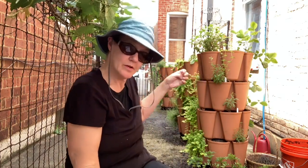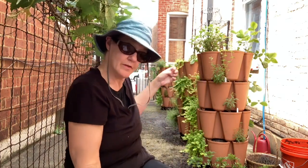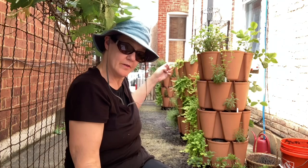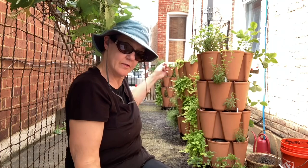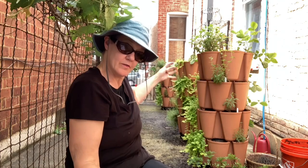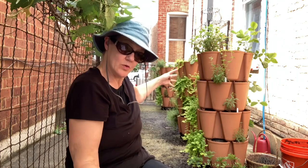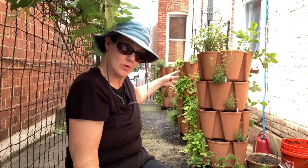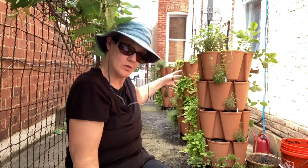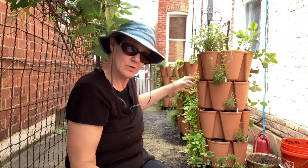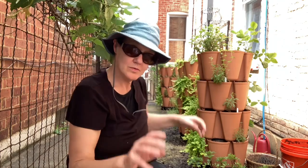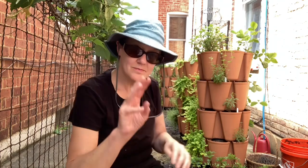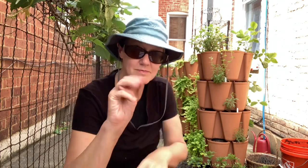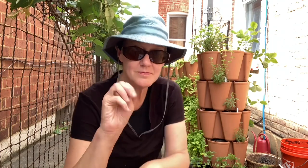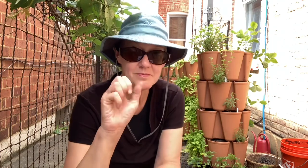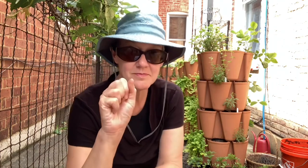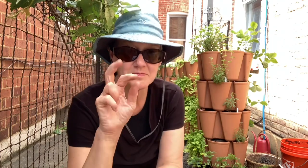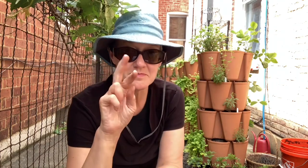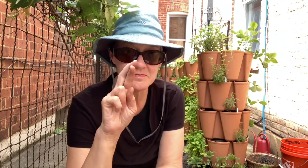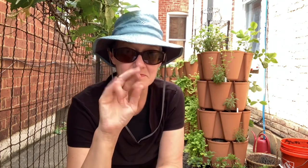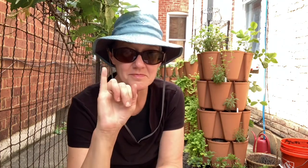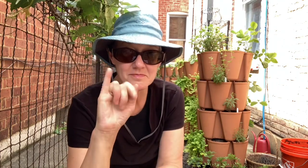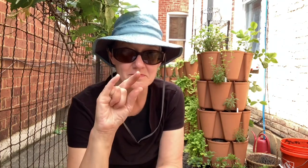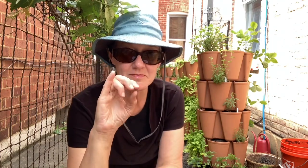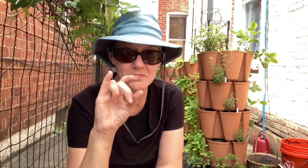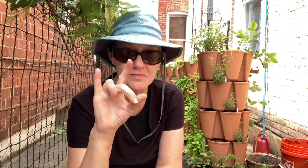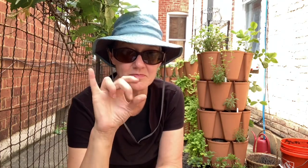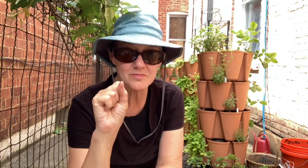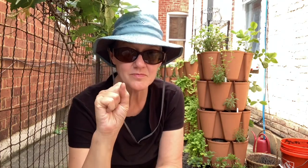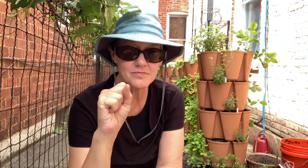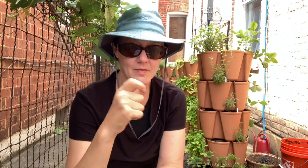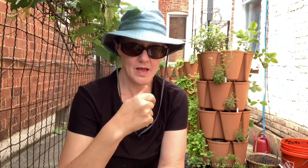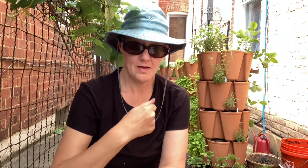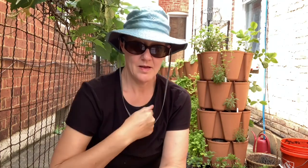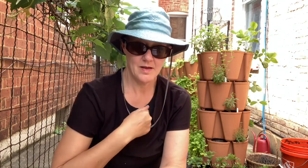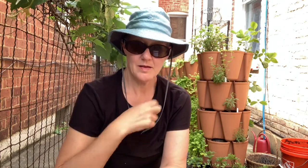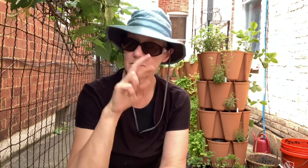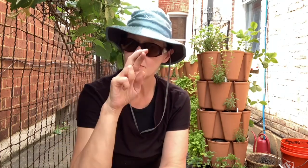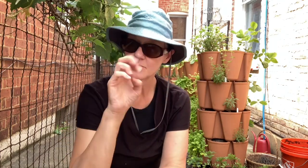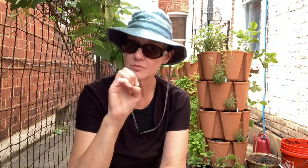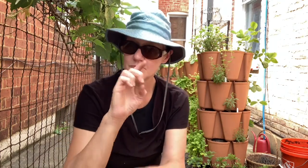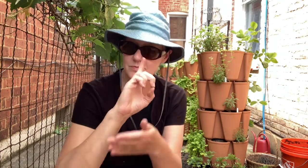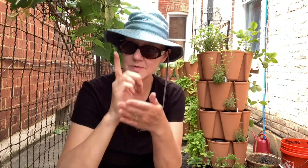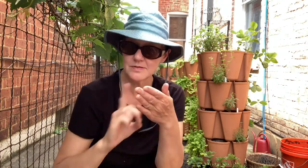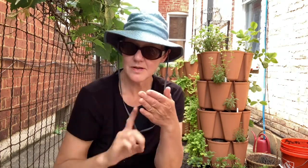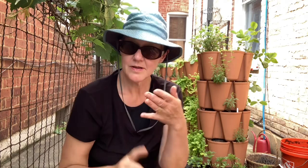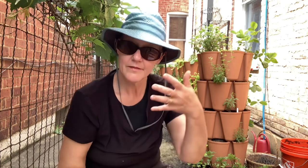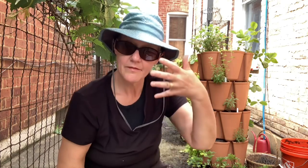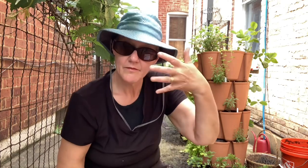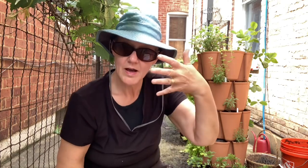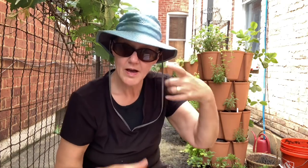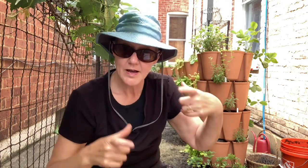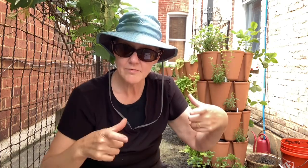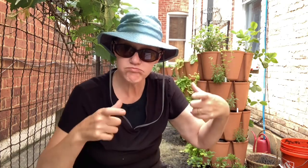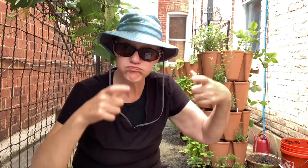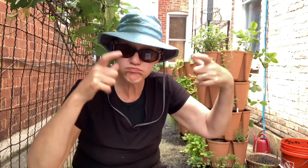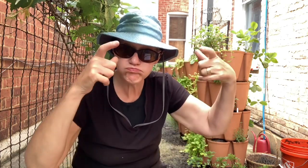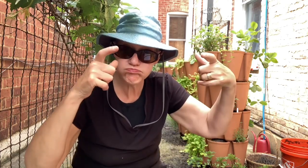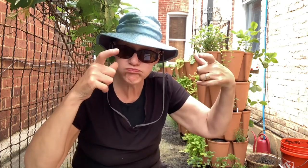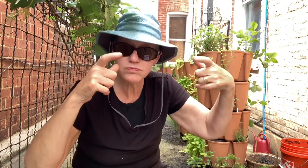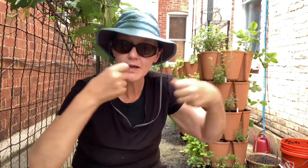So I'm going to plant 4 tiers each with 1 pocket of marigolds. I redesigned